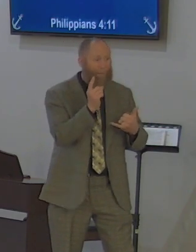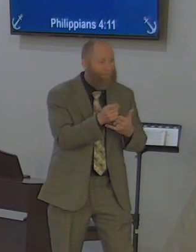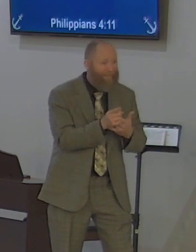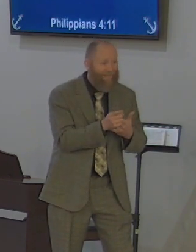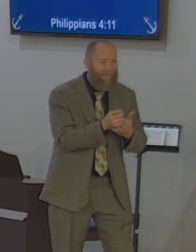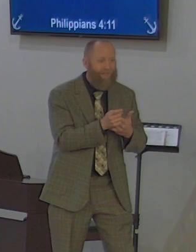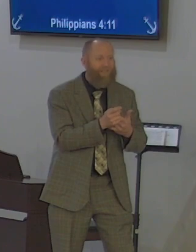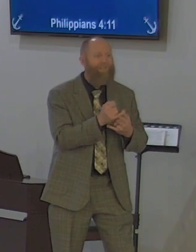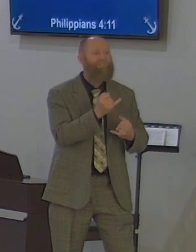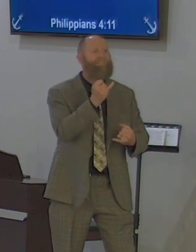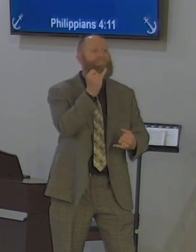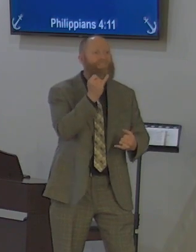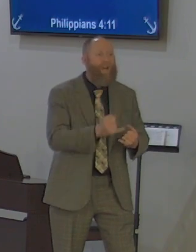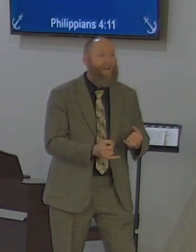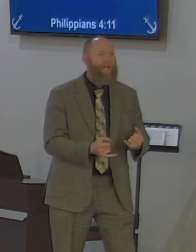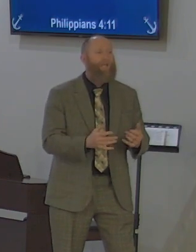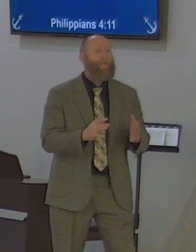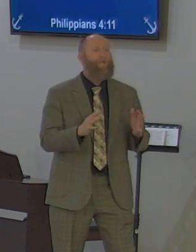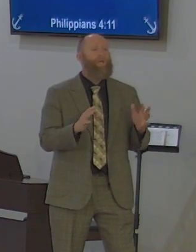the baby's dead."